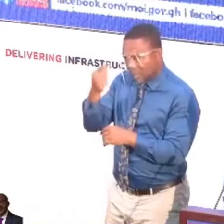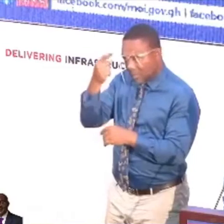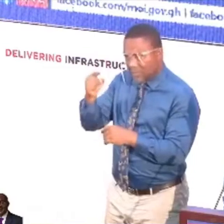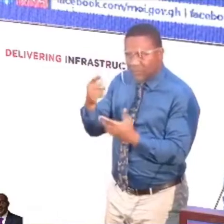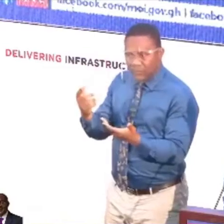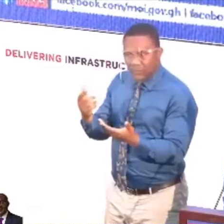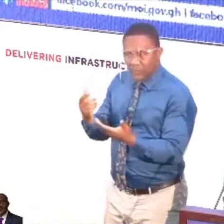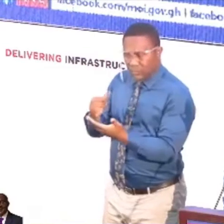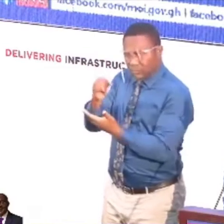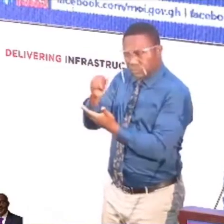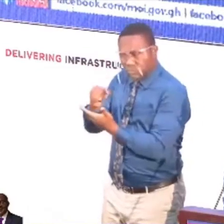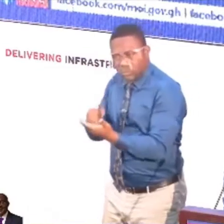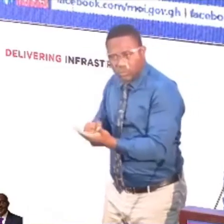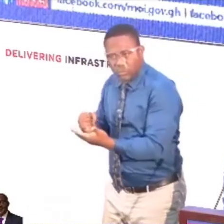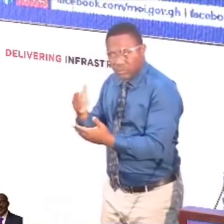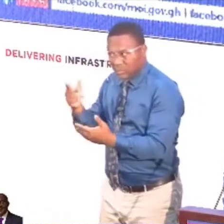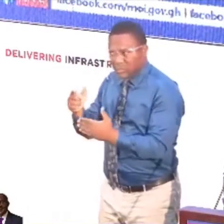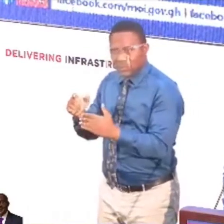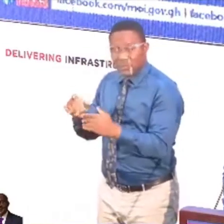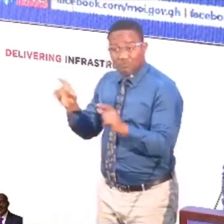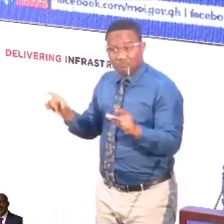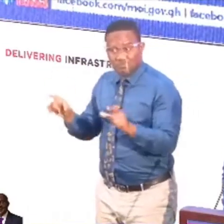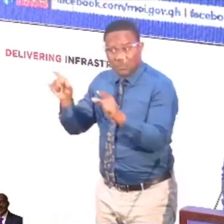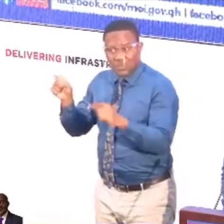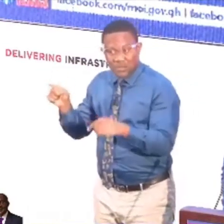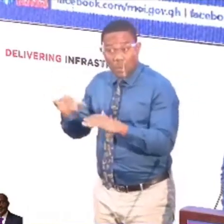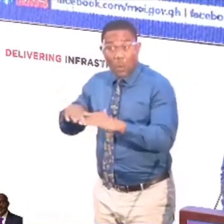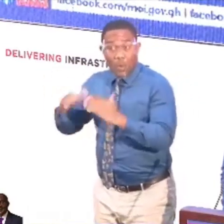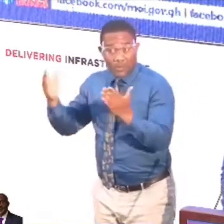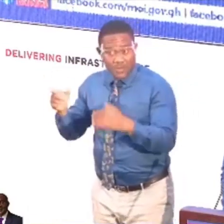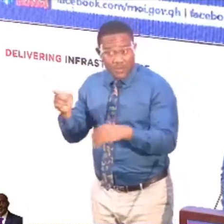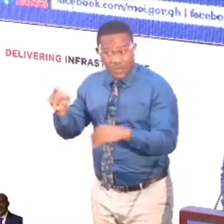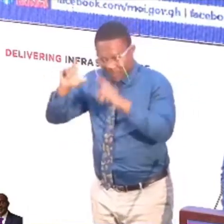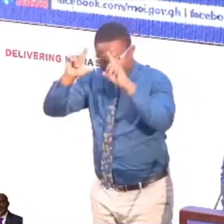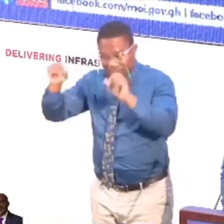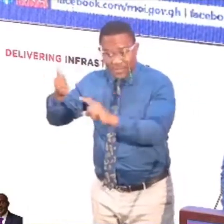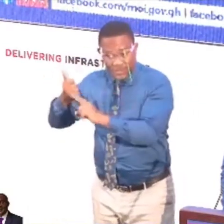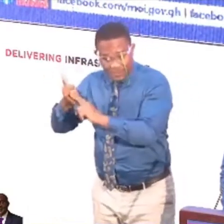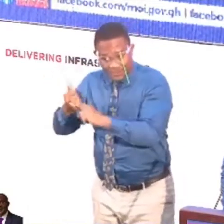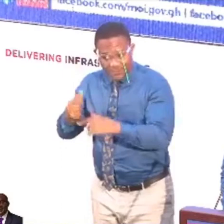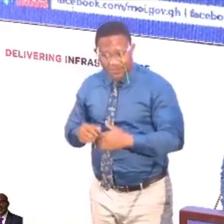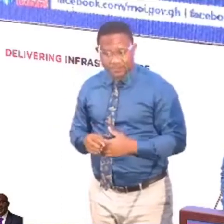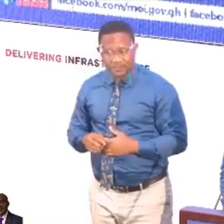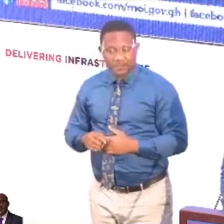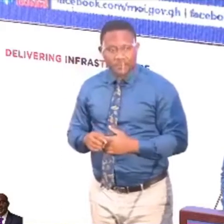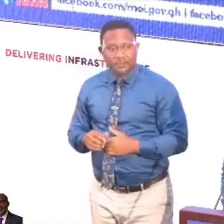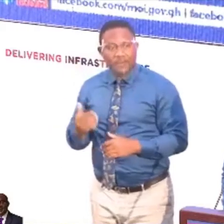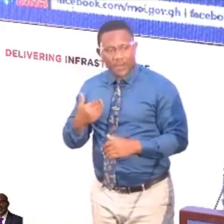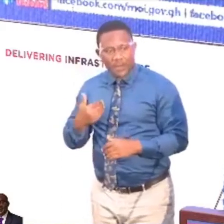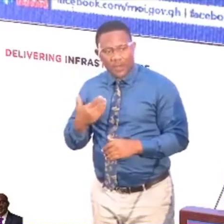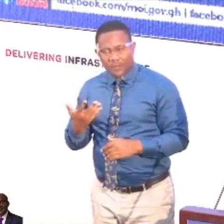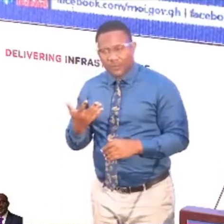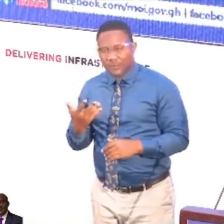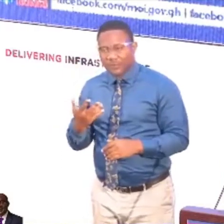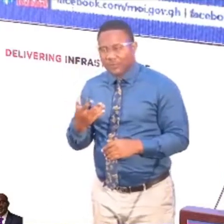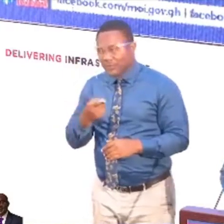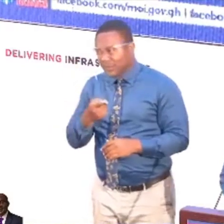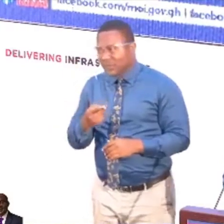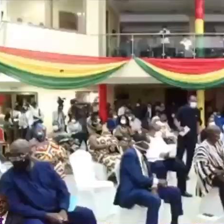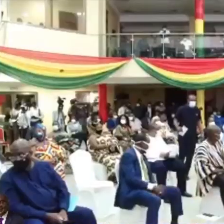has been inaugurated by commissioned by the president. So there's something about creative arts. Thank you very